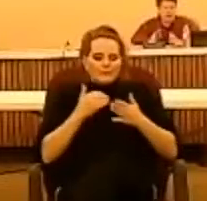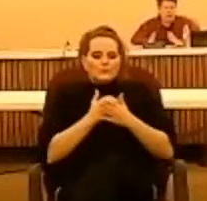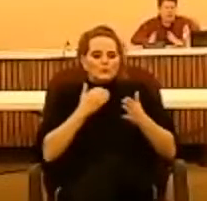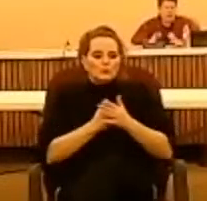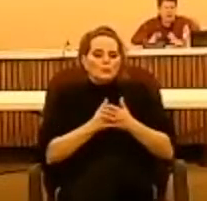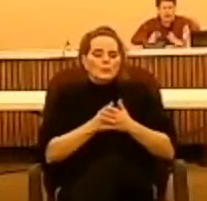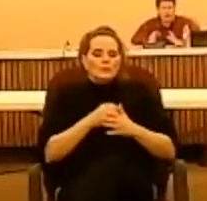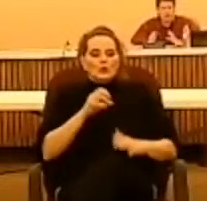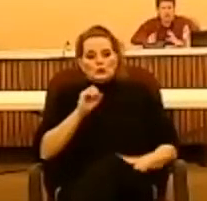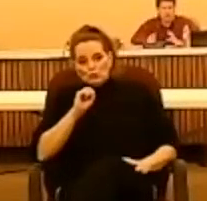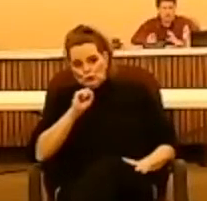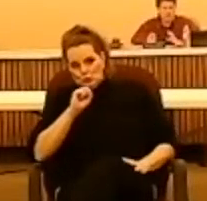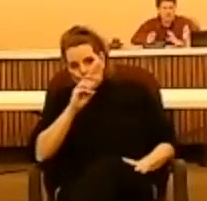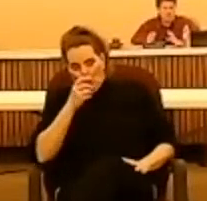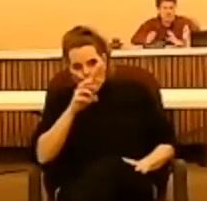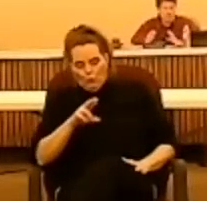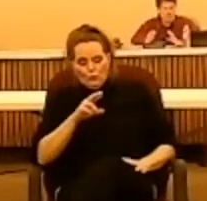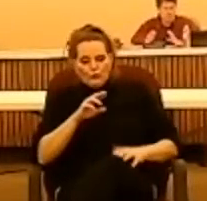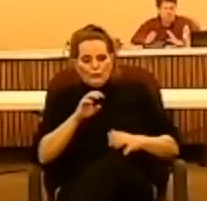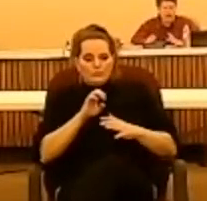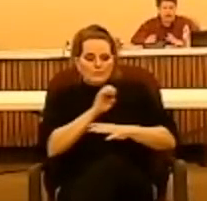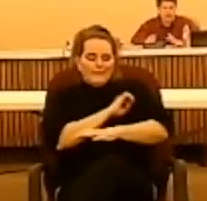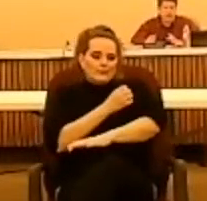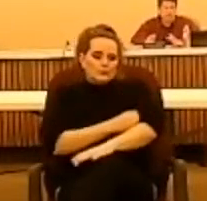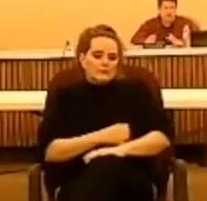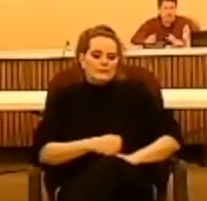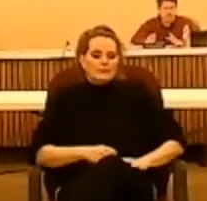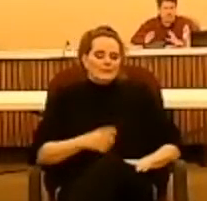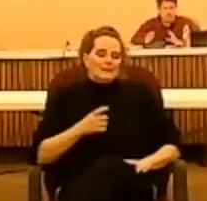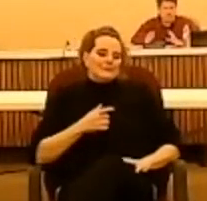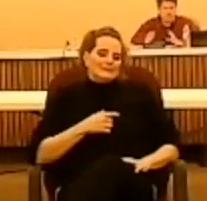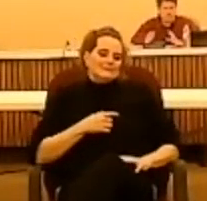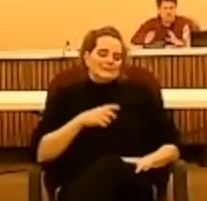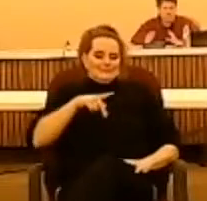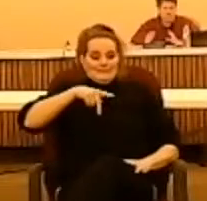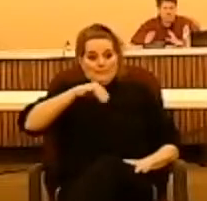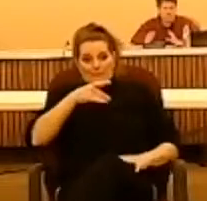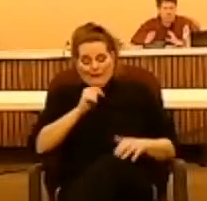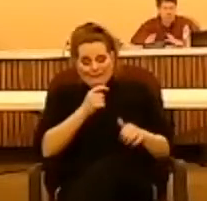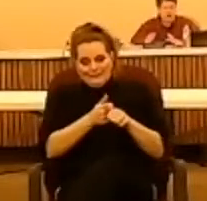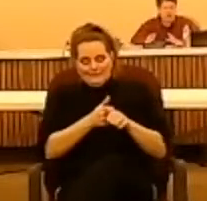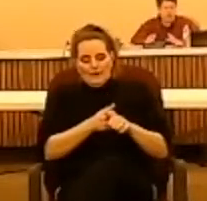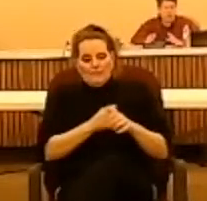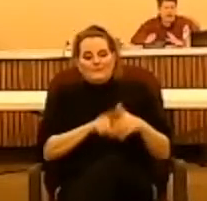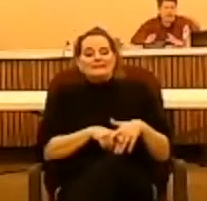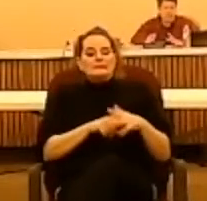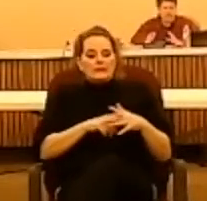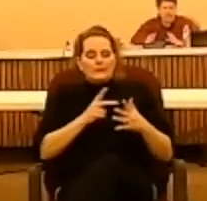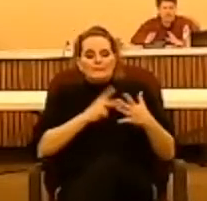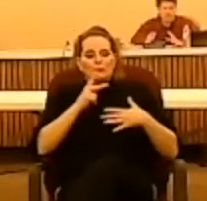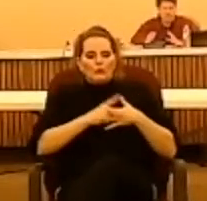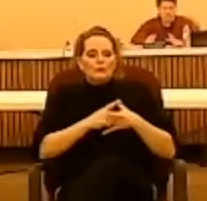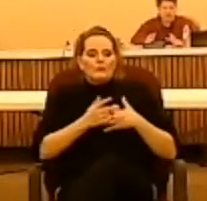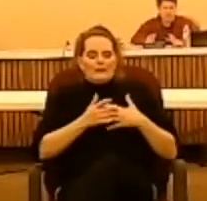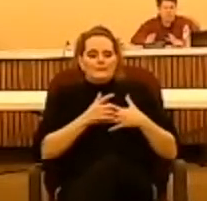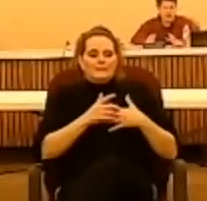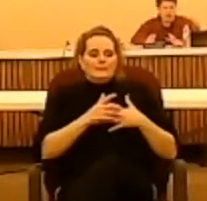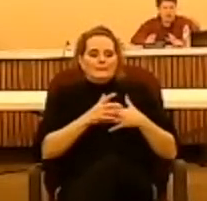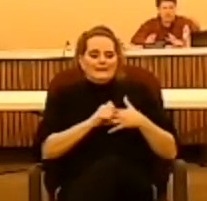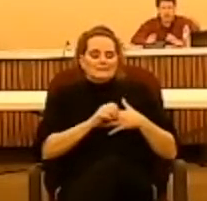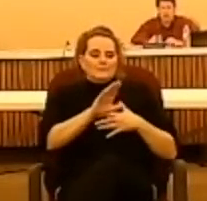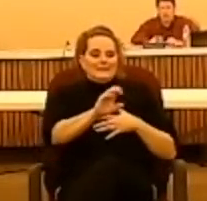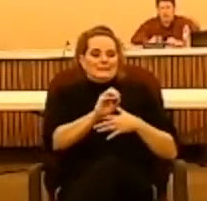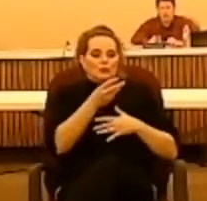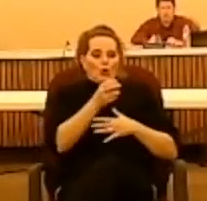as to how do I draw the lines in terms of the pilot has to be under its own, that parcel that has a pilot has to be its own